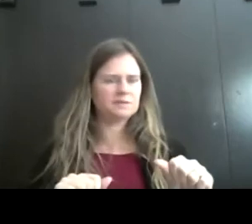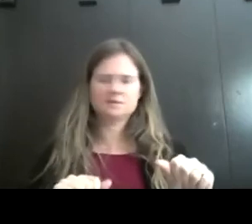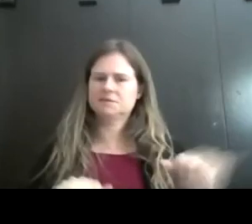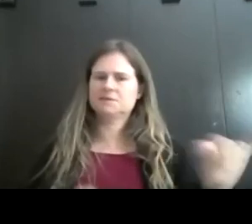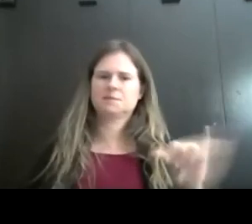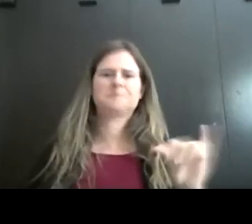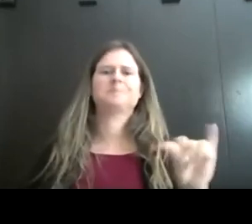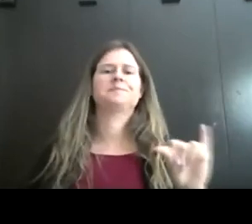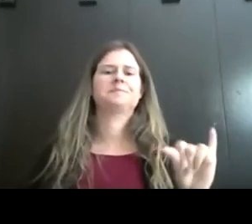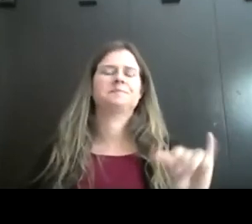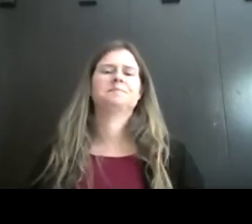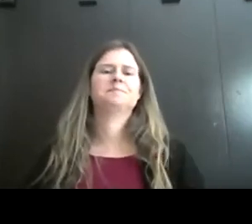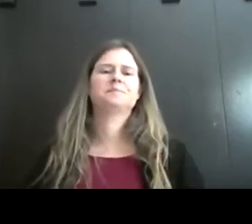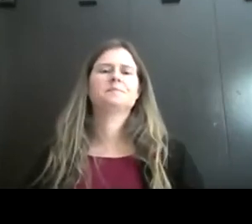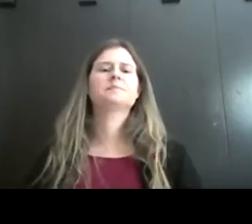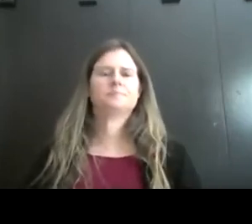else.